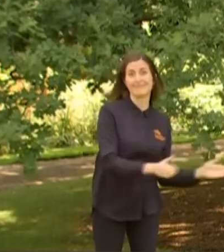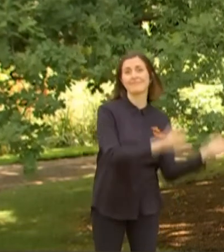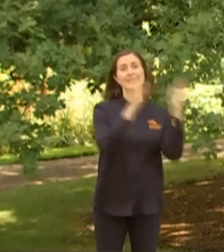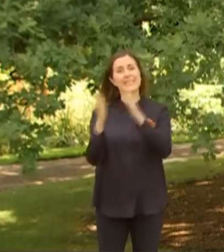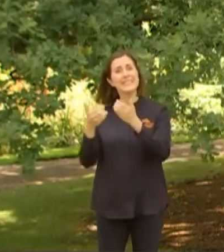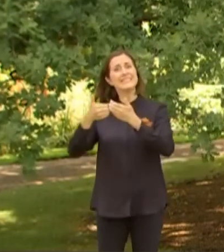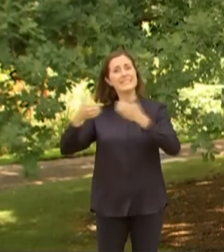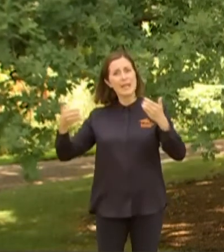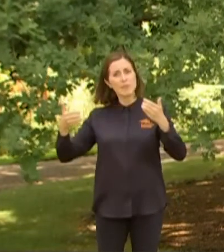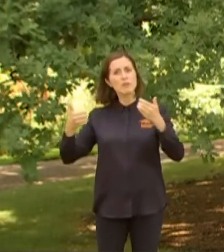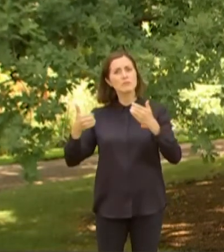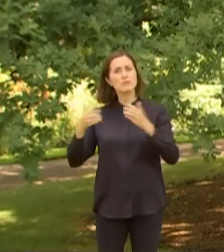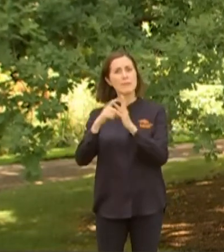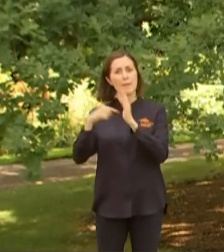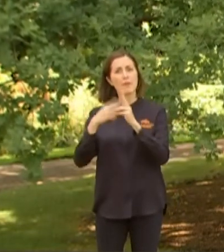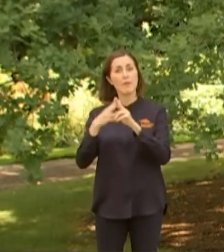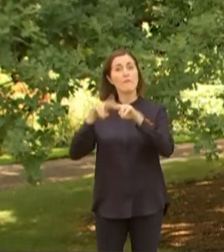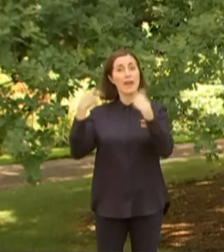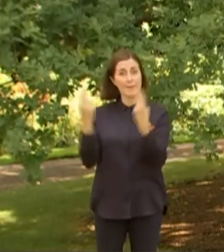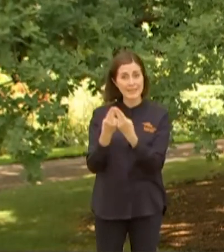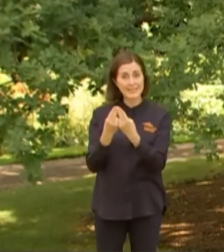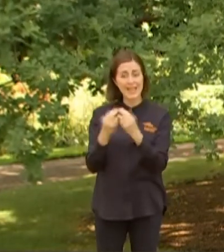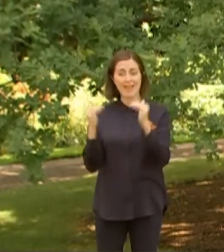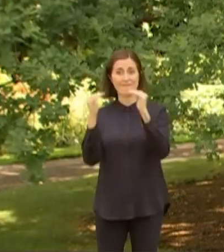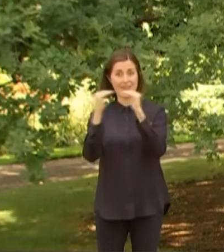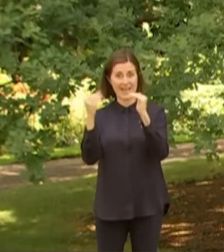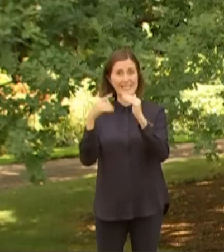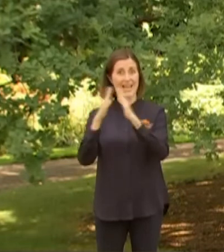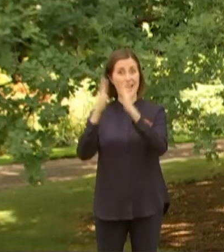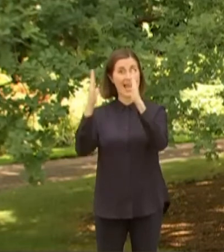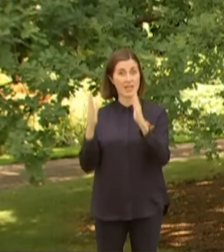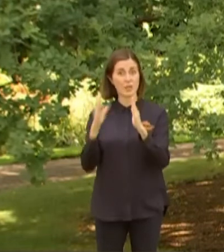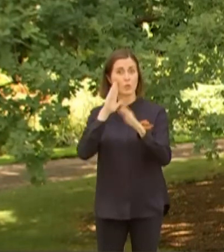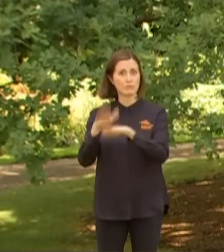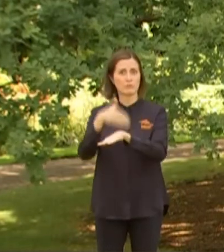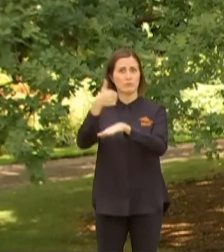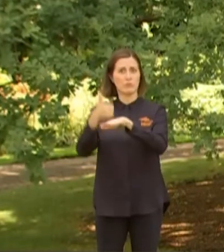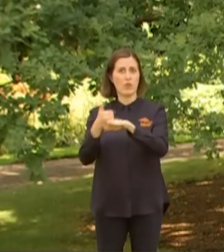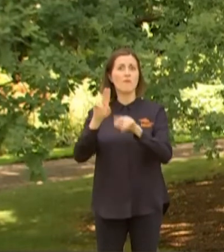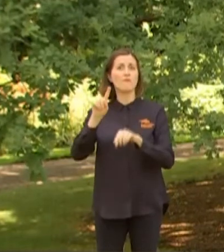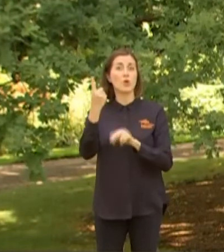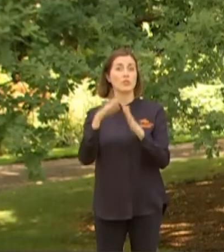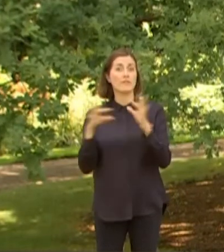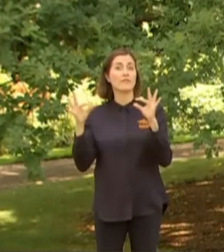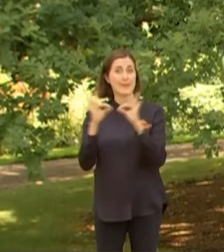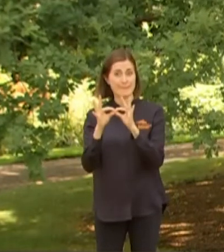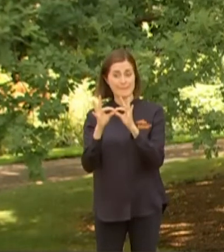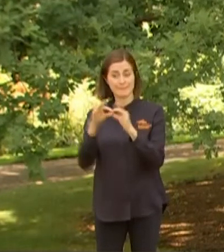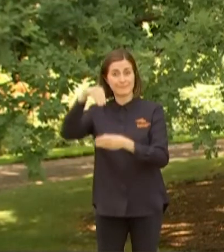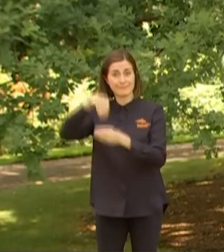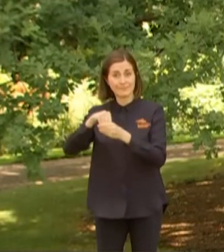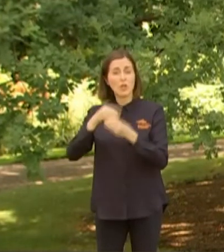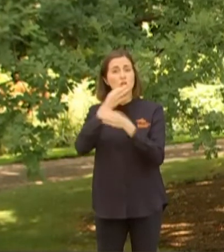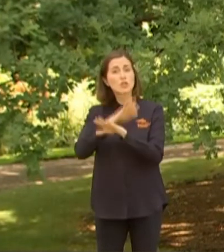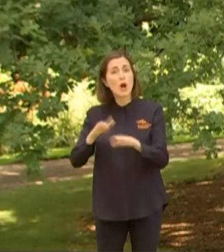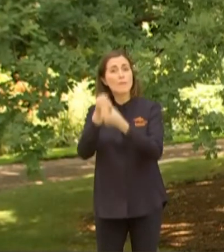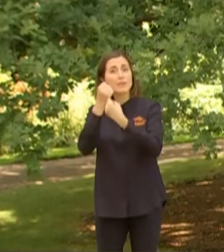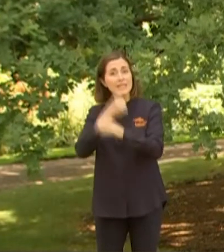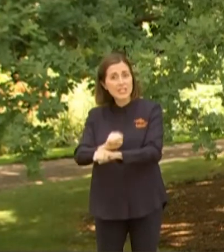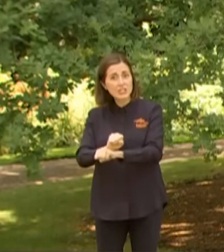of Families, Fairness and Housing will be established from February 1. That will include child protection,